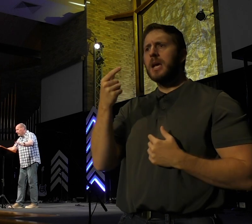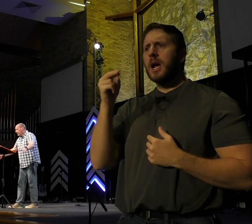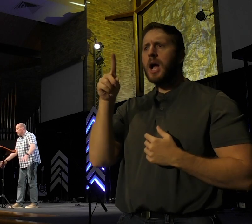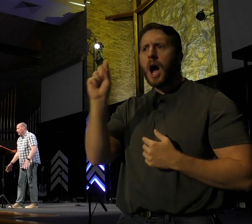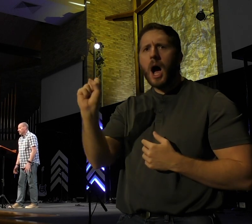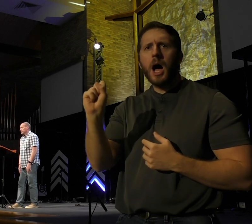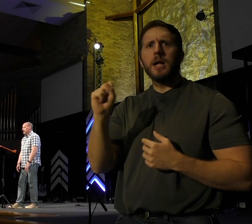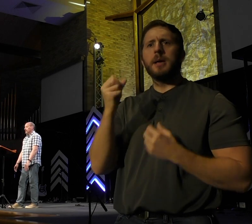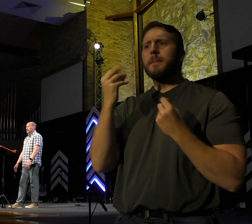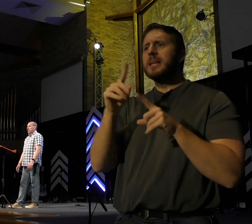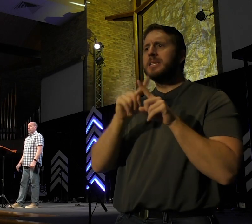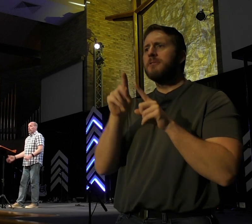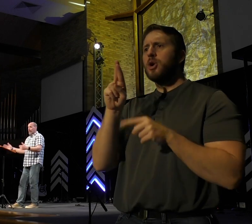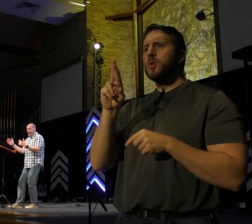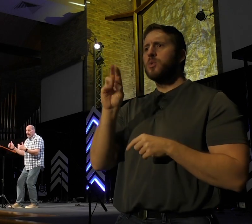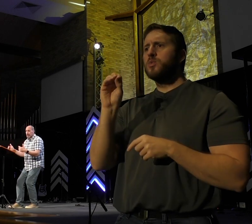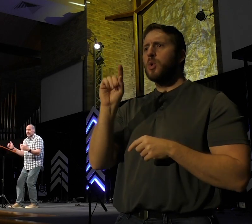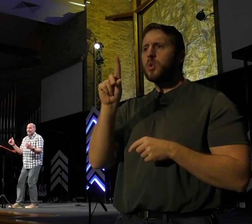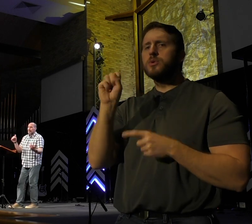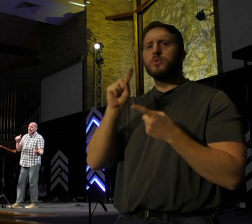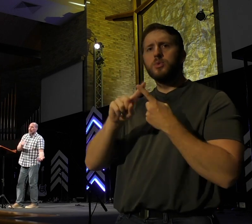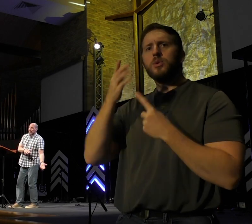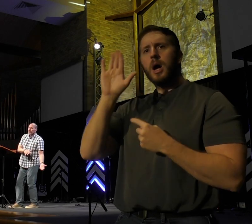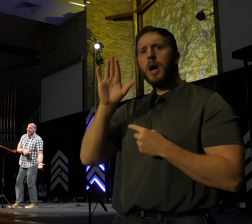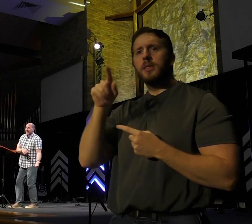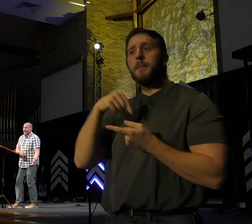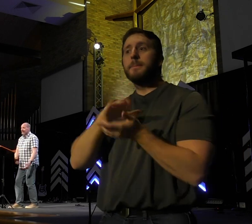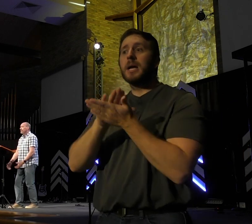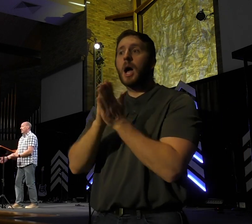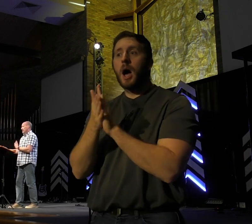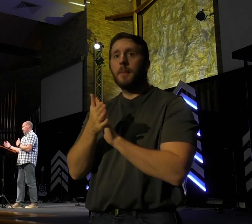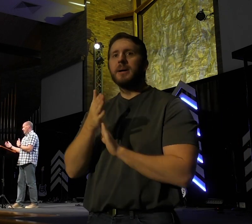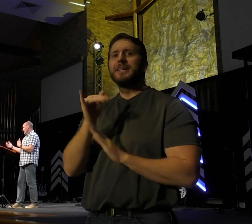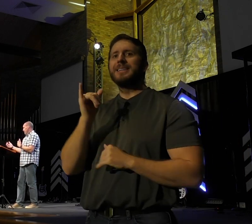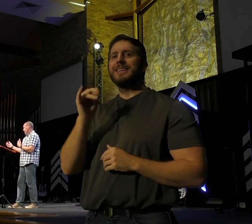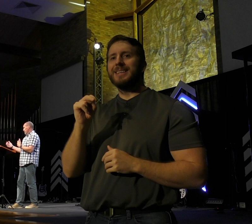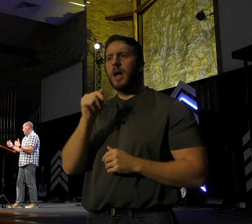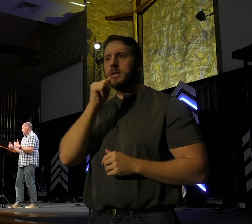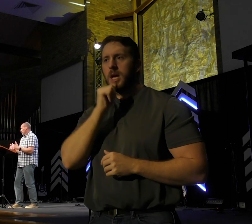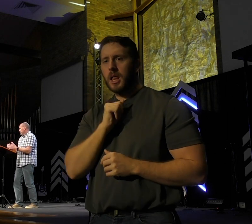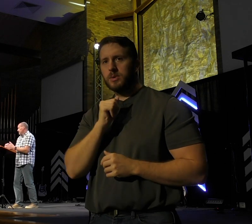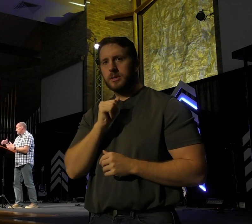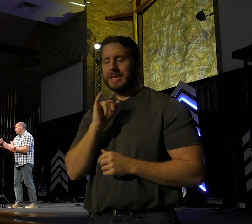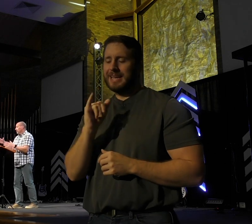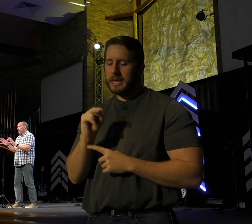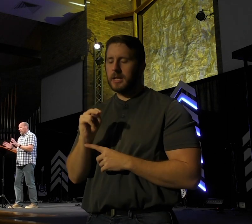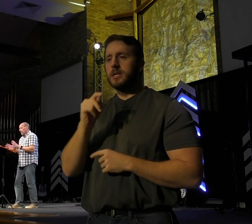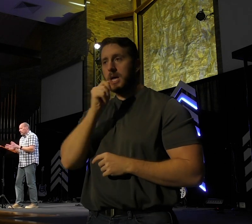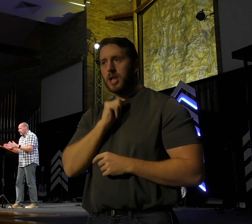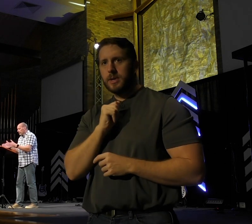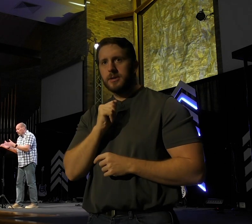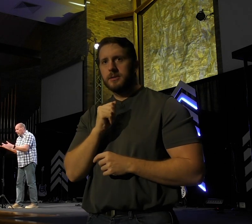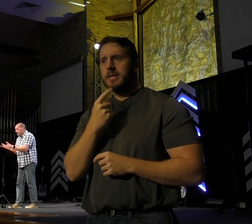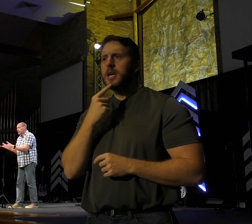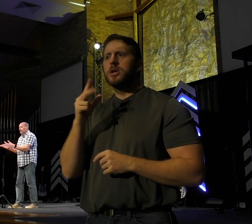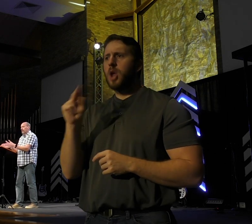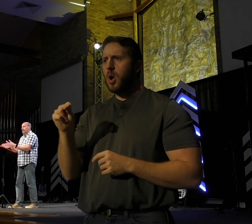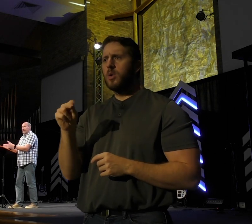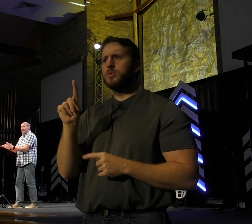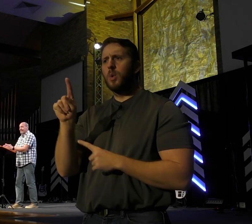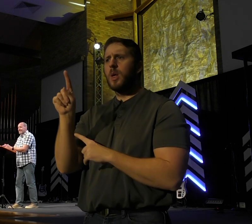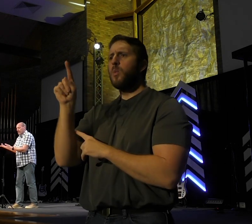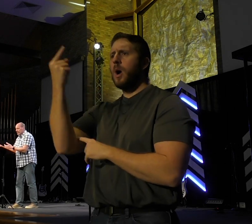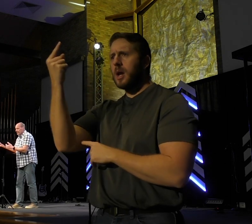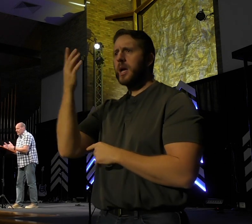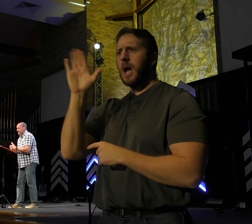and many different roads to God, what happens is they become very intolerant when somebody says, no, there is only one true